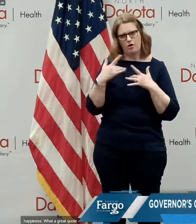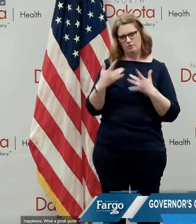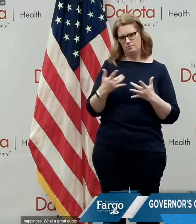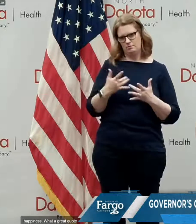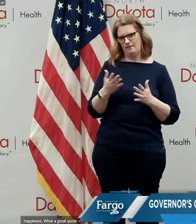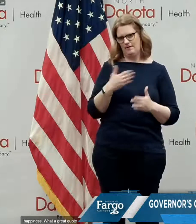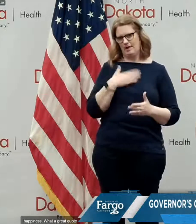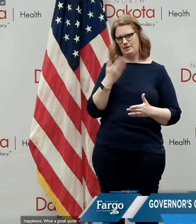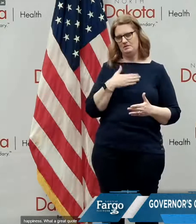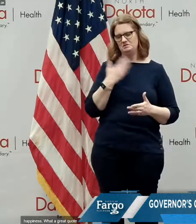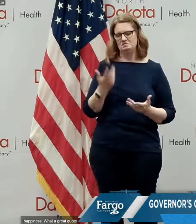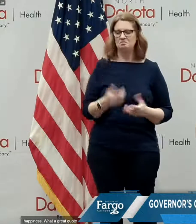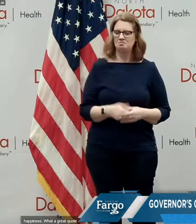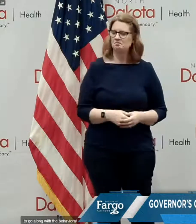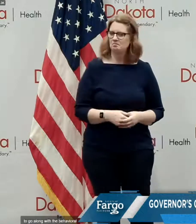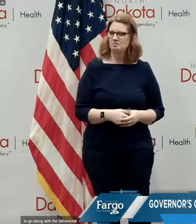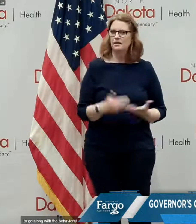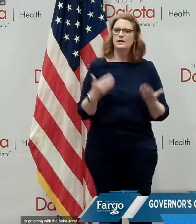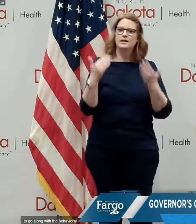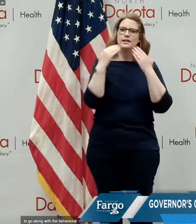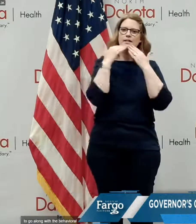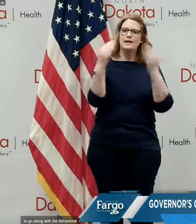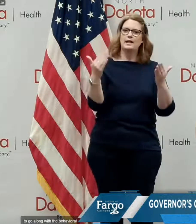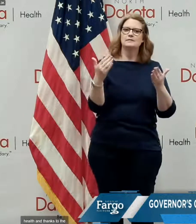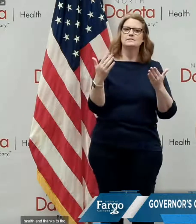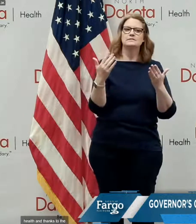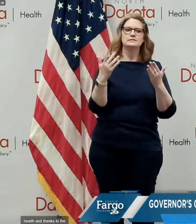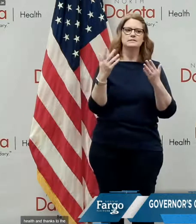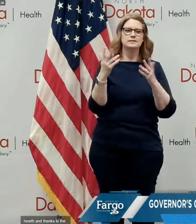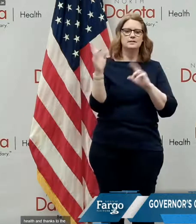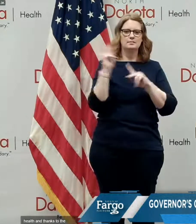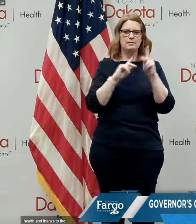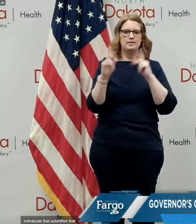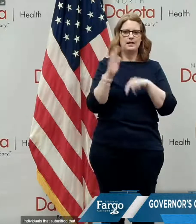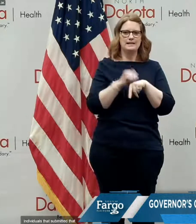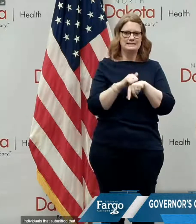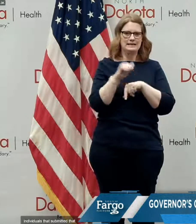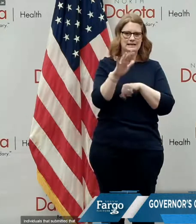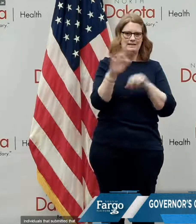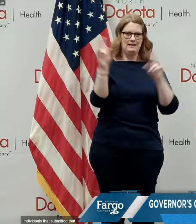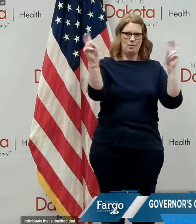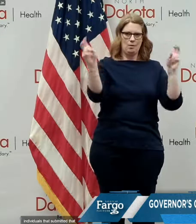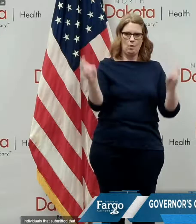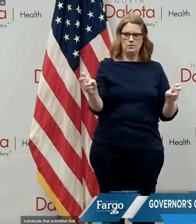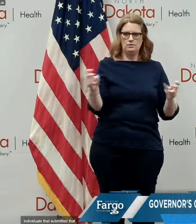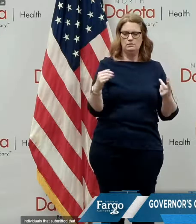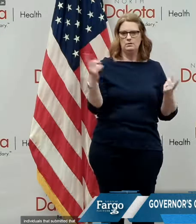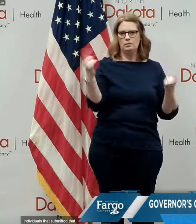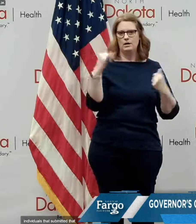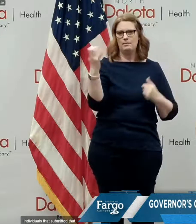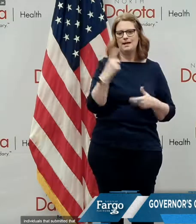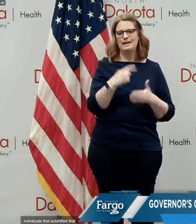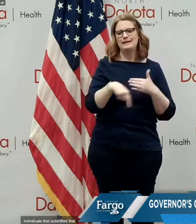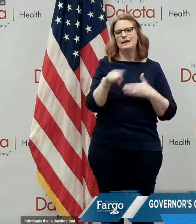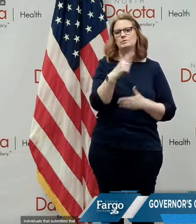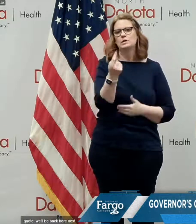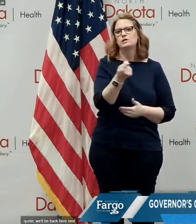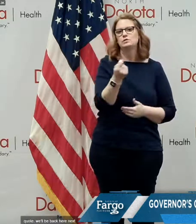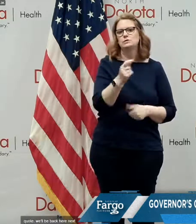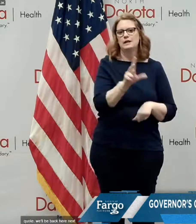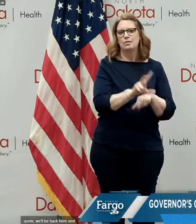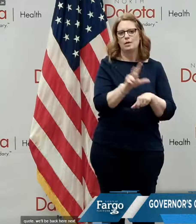behavioral health, and thanks to the individual that submitted that quote. We'll be back here next Tuesday at